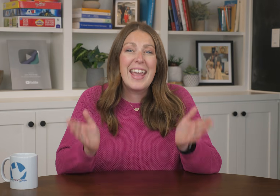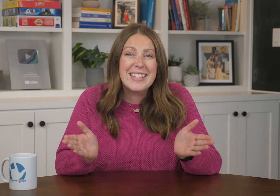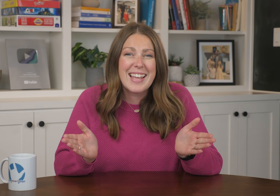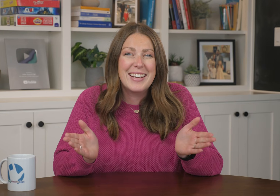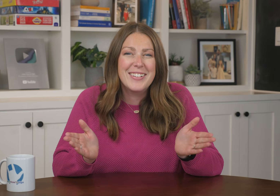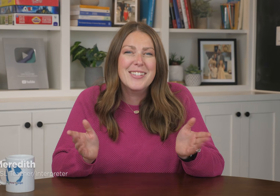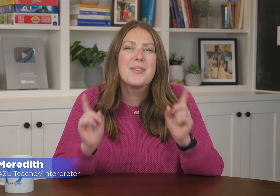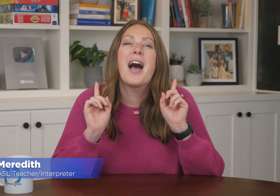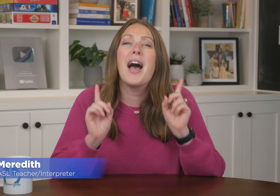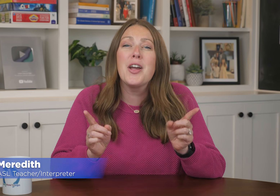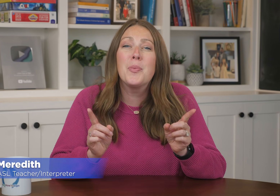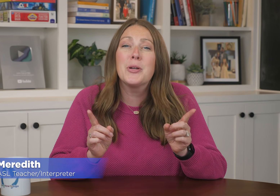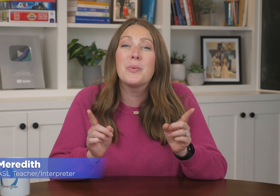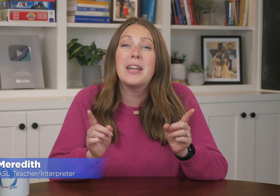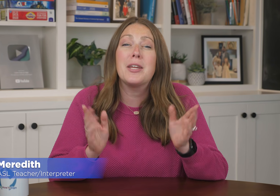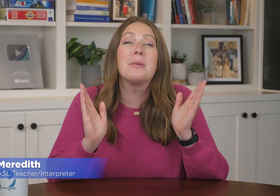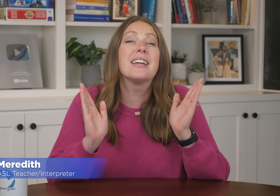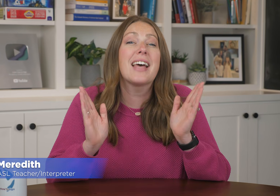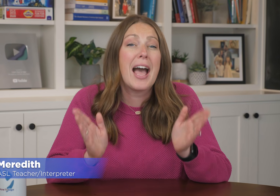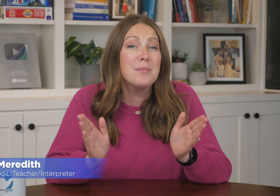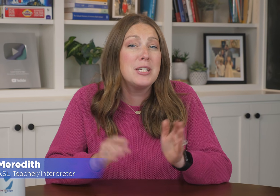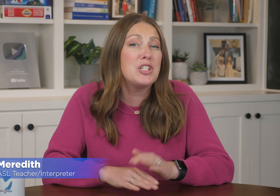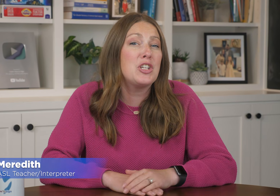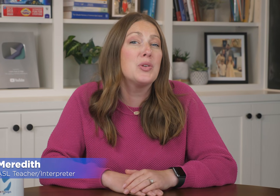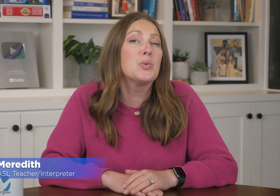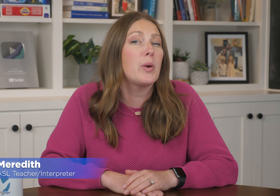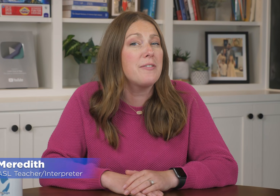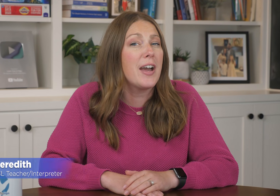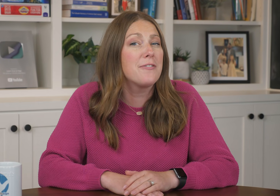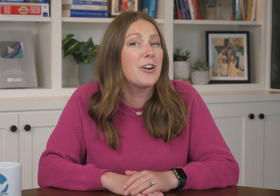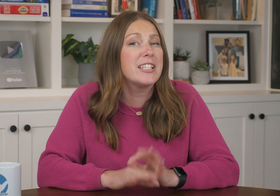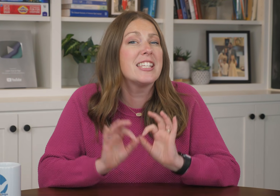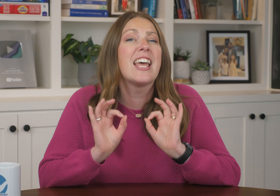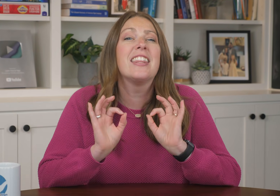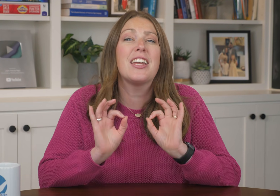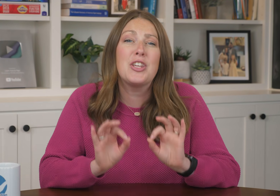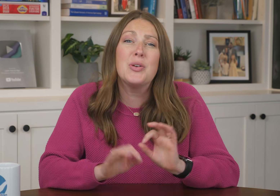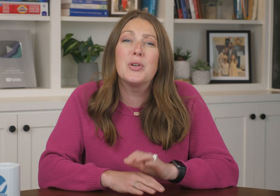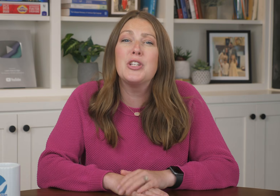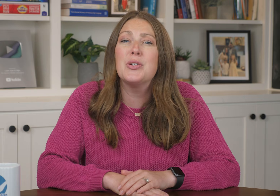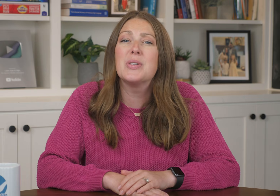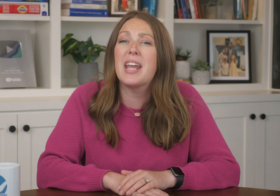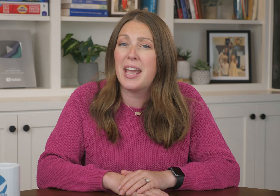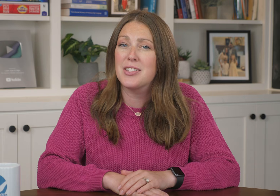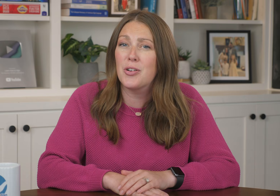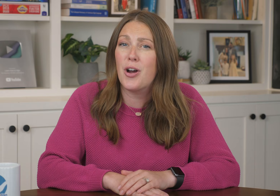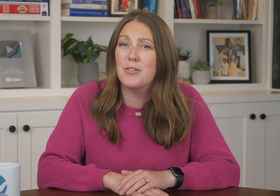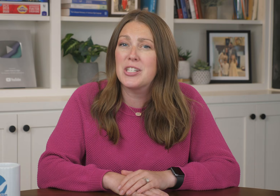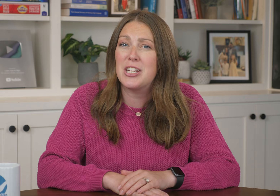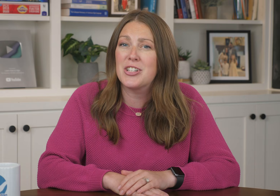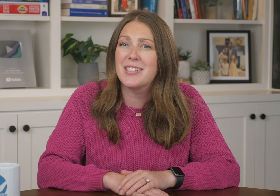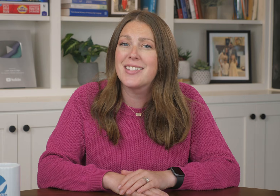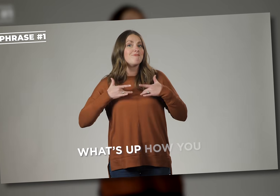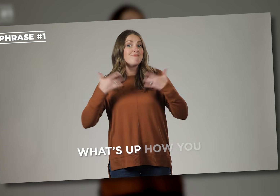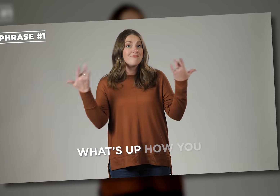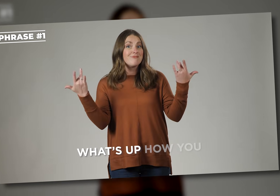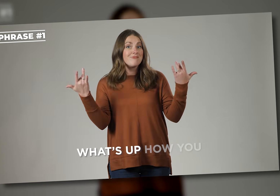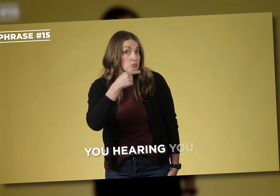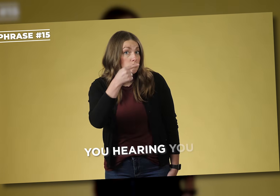Hey signers, I hope you're ready because I'm teaching you 25 phrases that you can use in ASL conversations. We've done videos